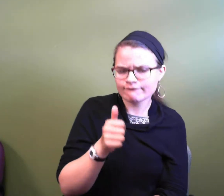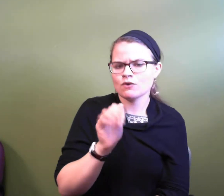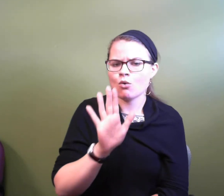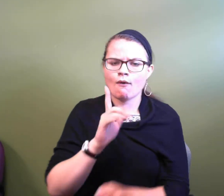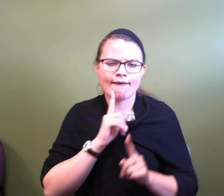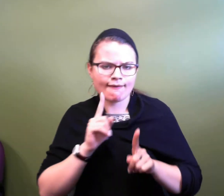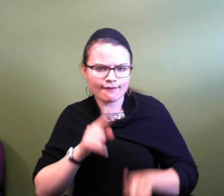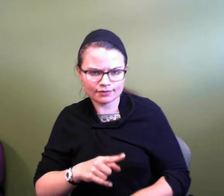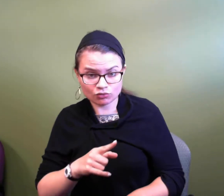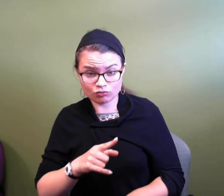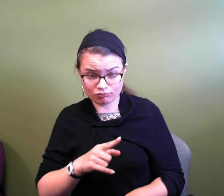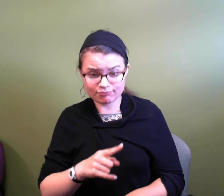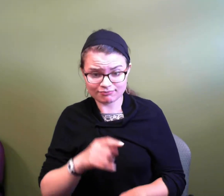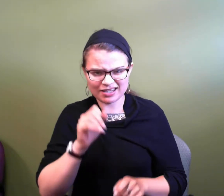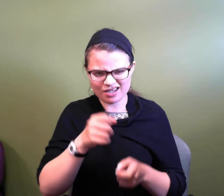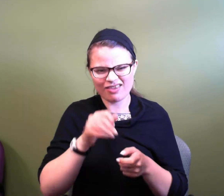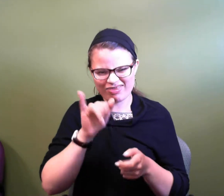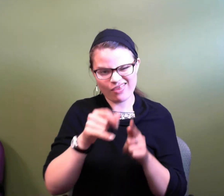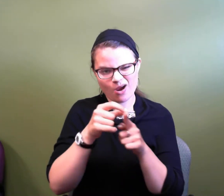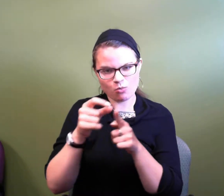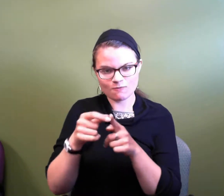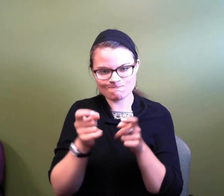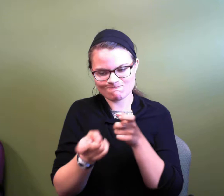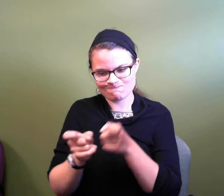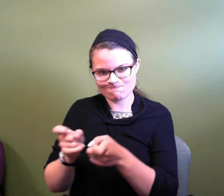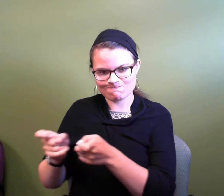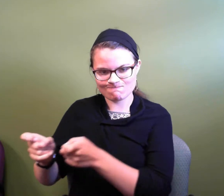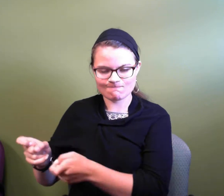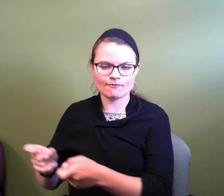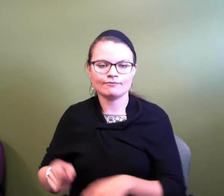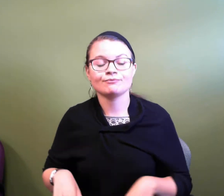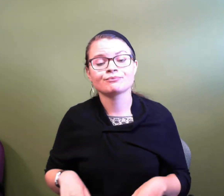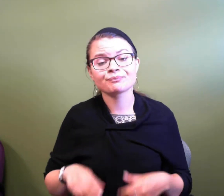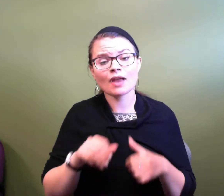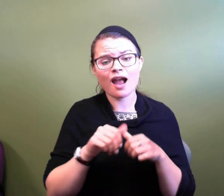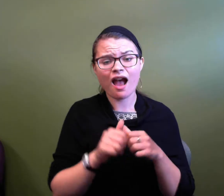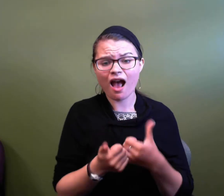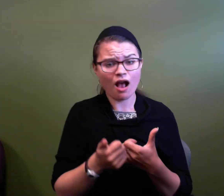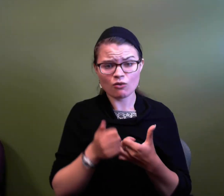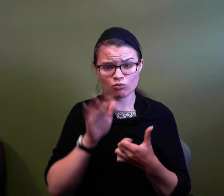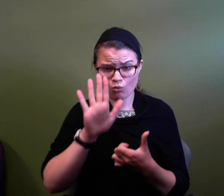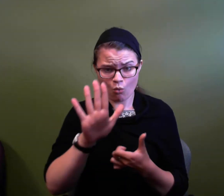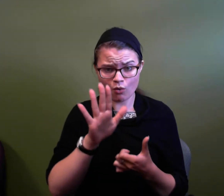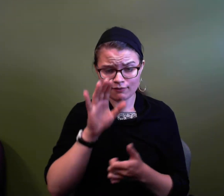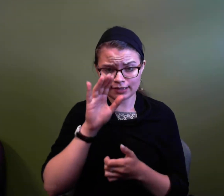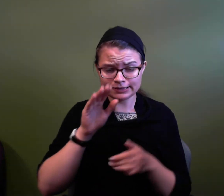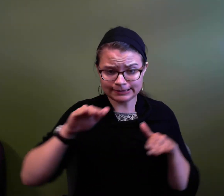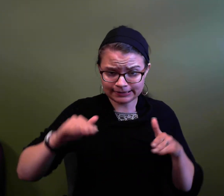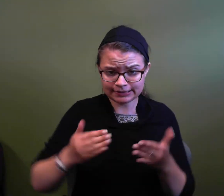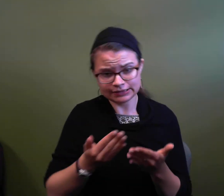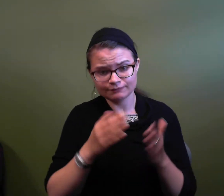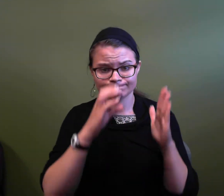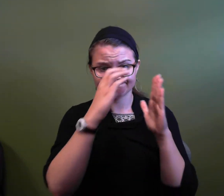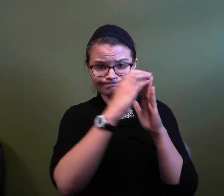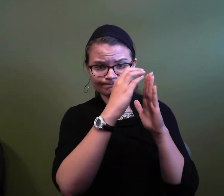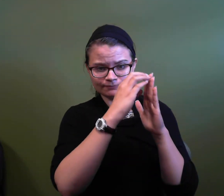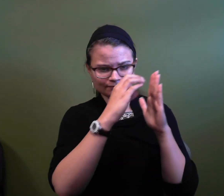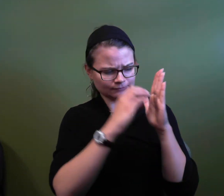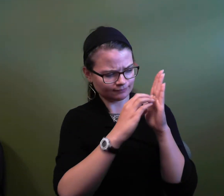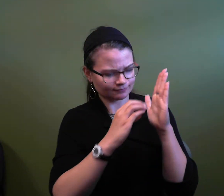changing this wording. How can you change your introduction so it's different than what the question is? Okay,